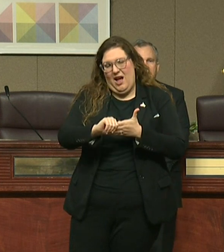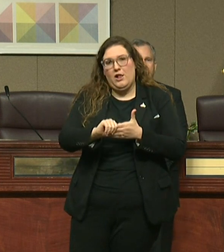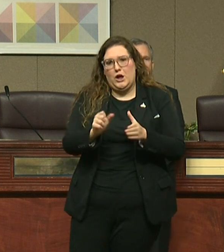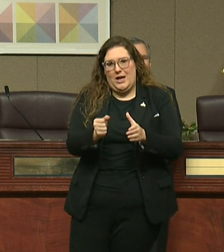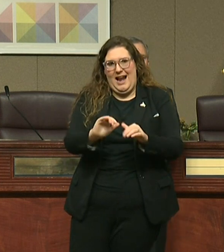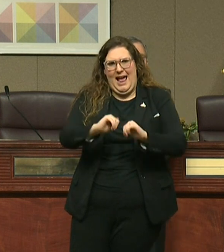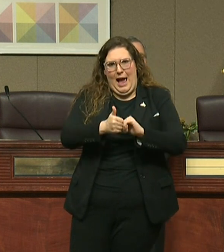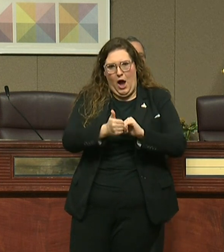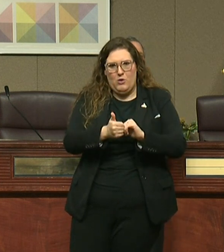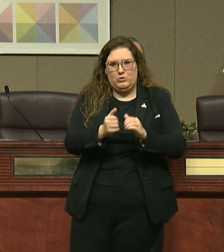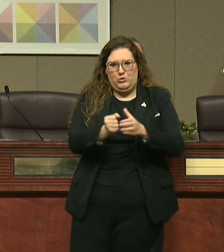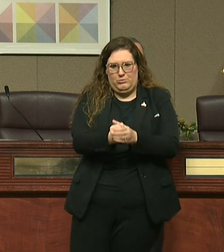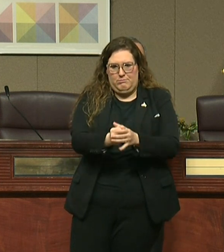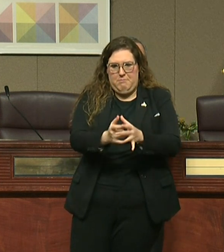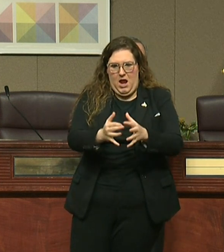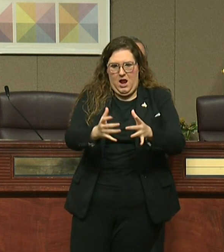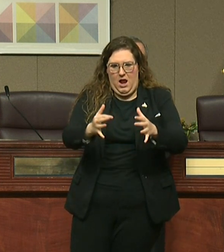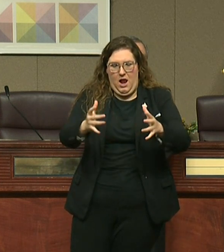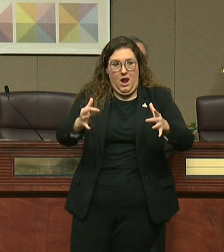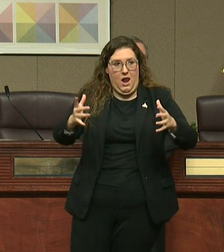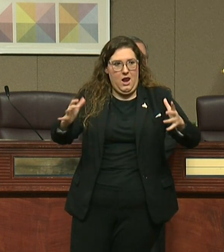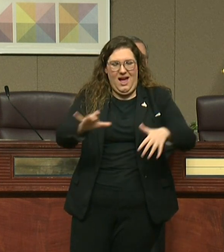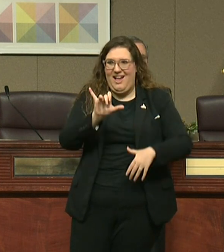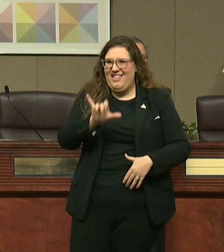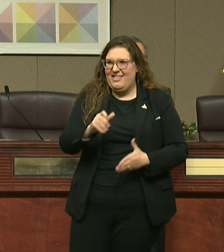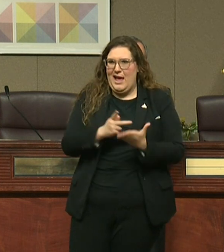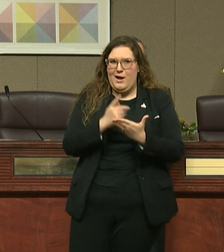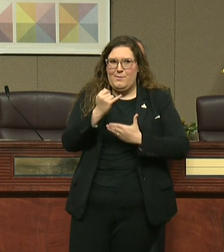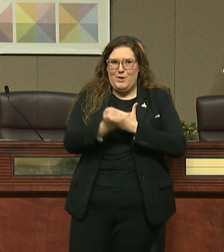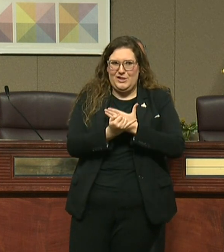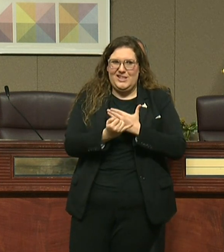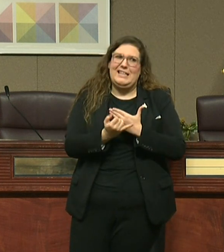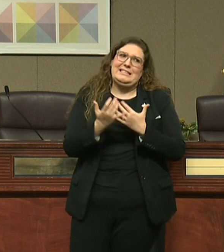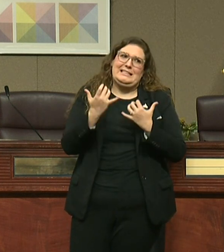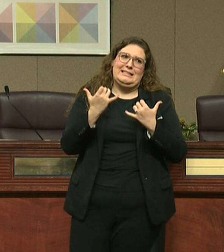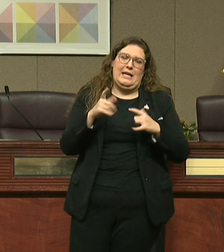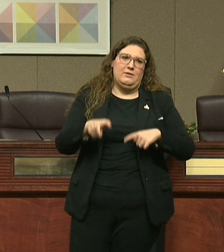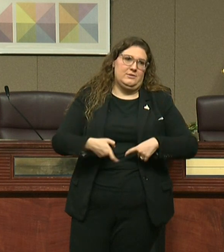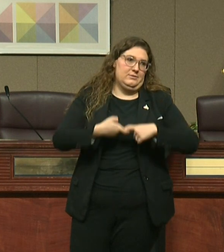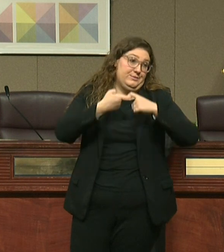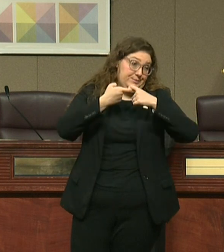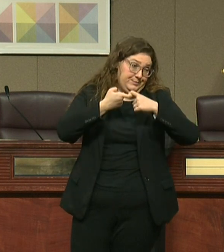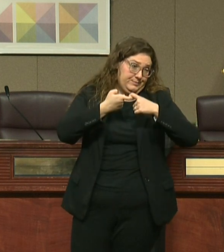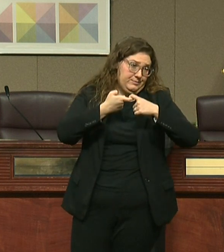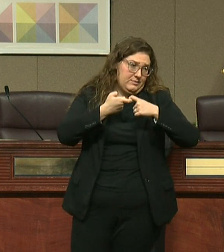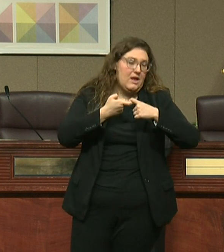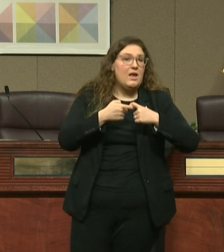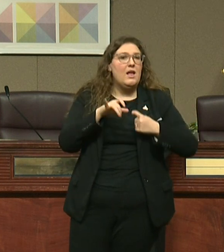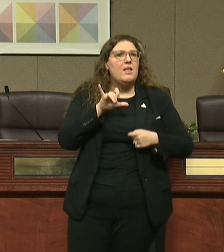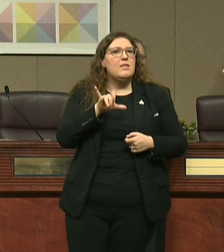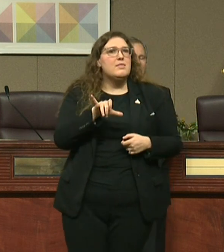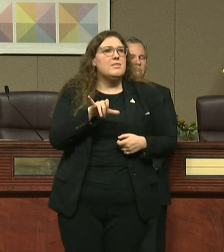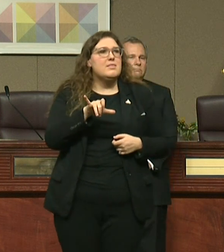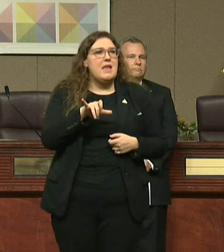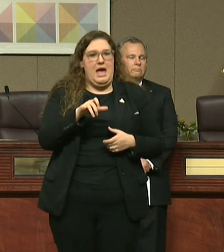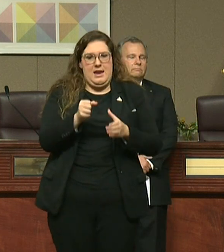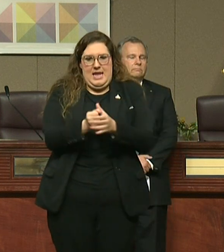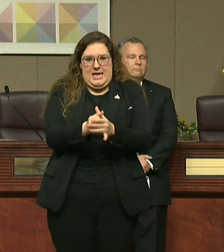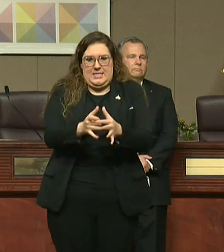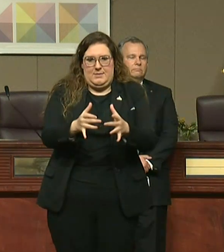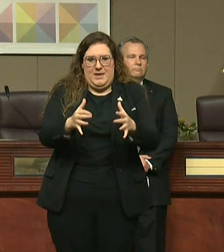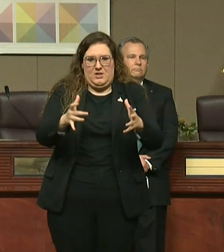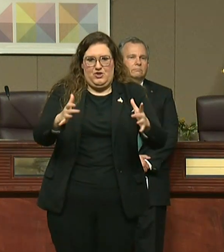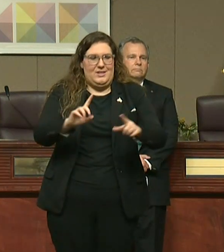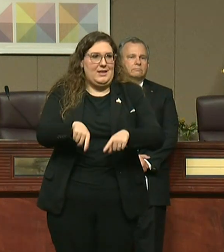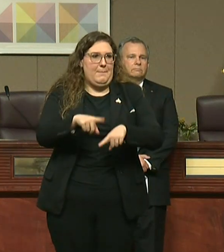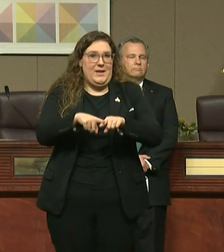phasing of that expansion project. It will be based upon the revenues that will come in, so we